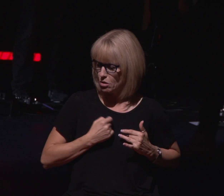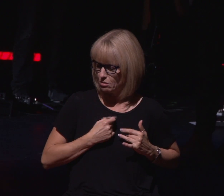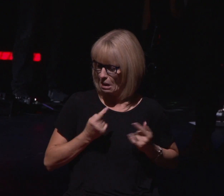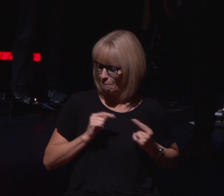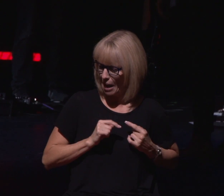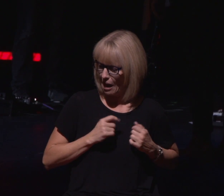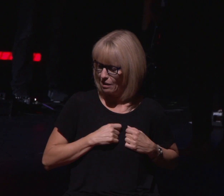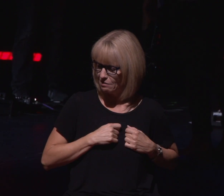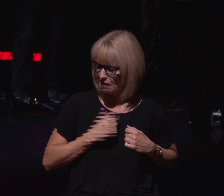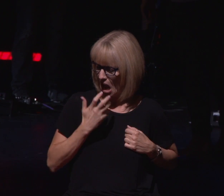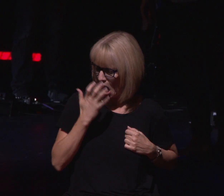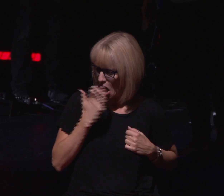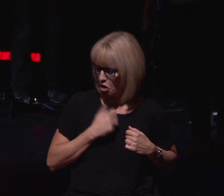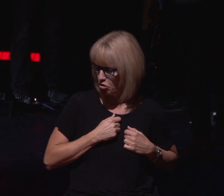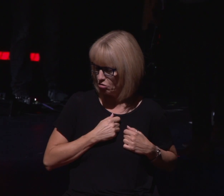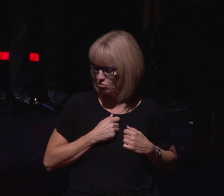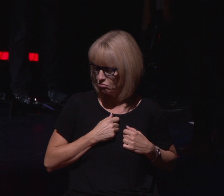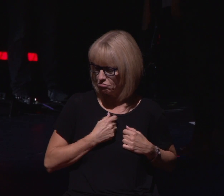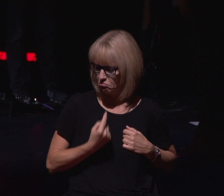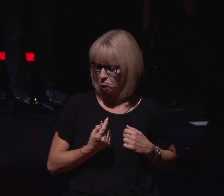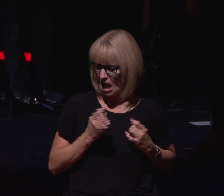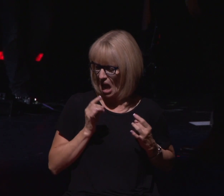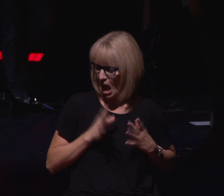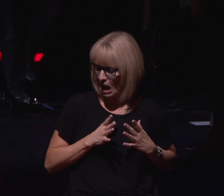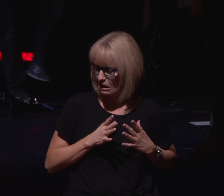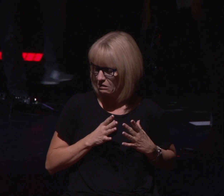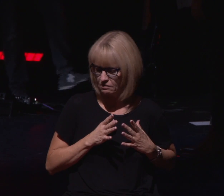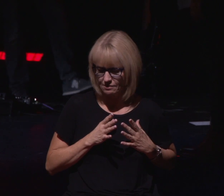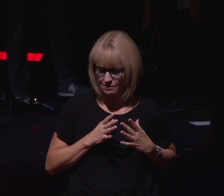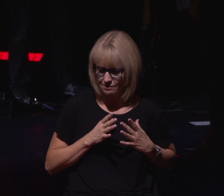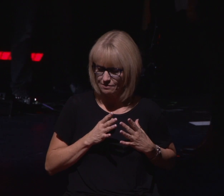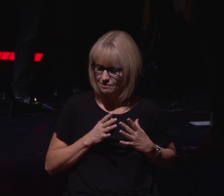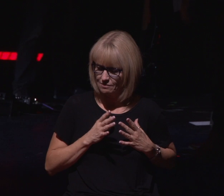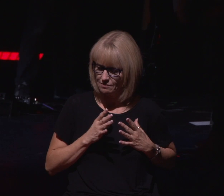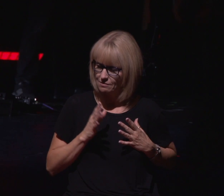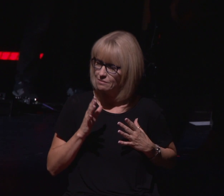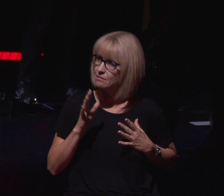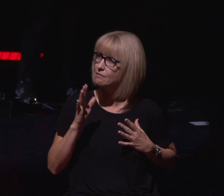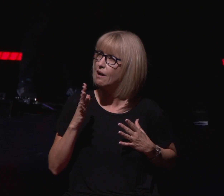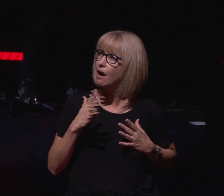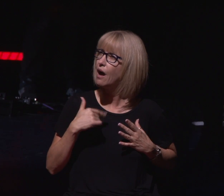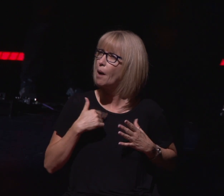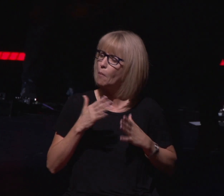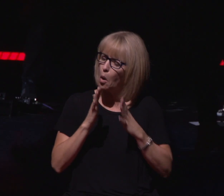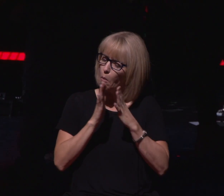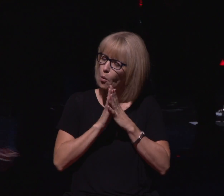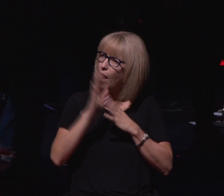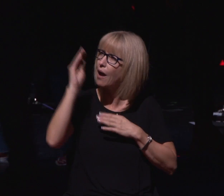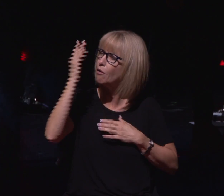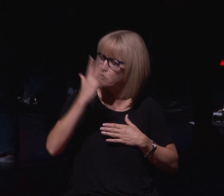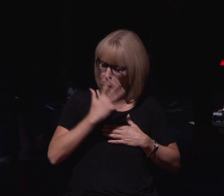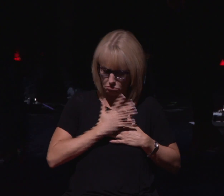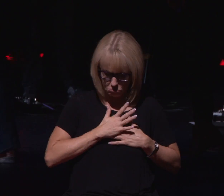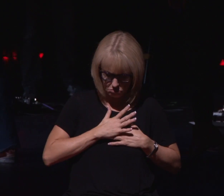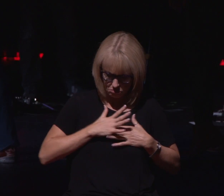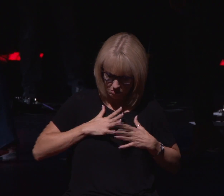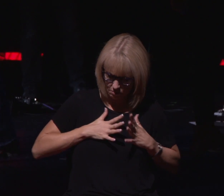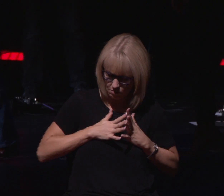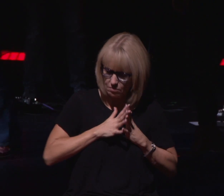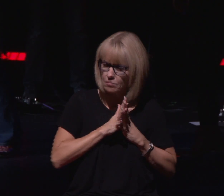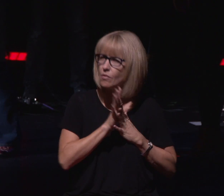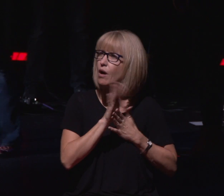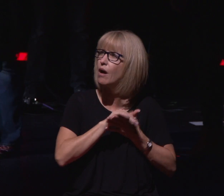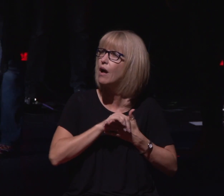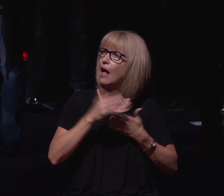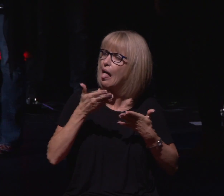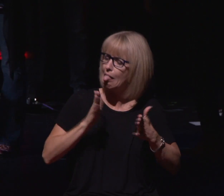and hatred, Father, I pray that we have the courage. encourage us to bring that to light, to admit it before